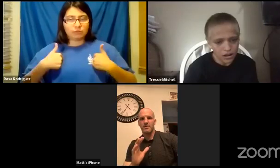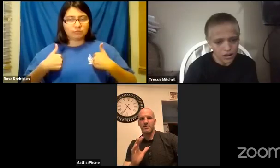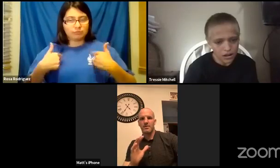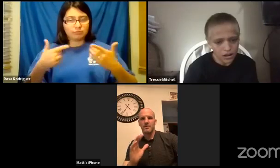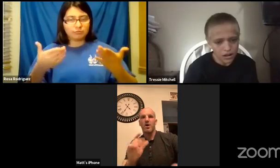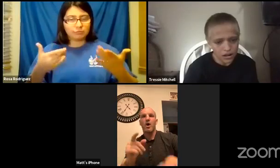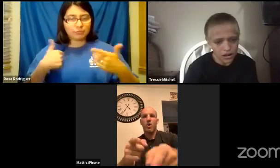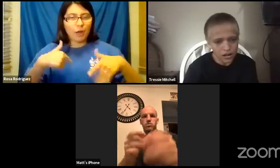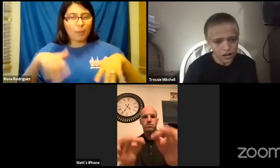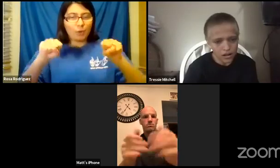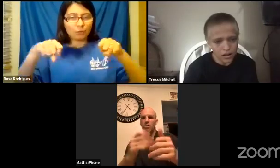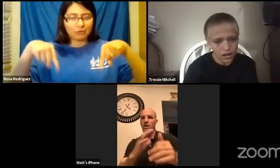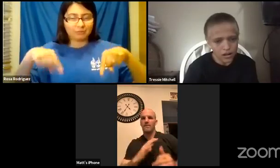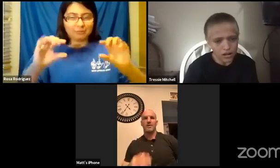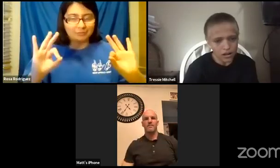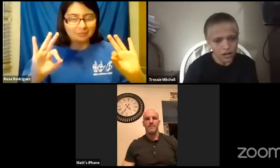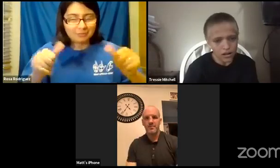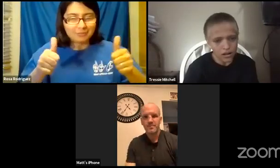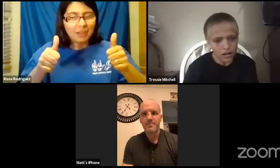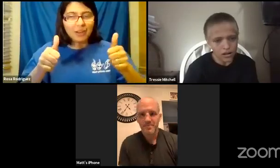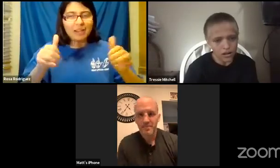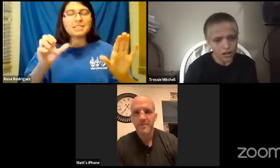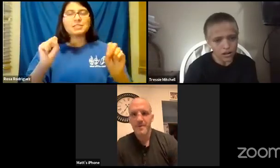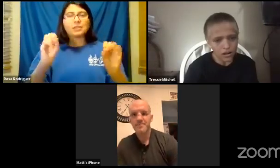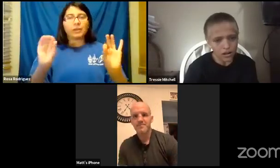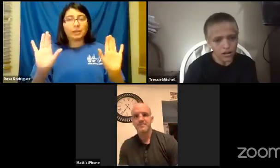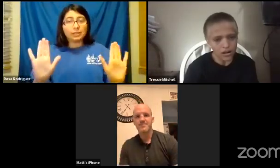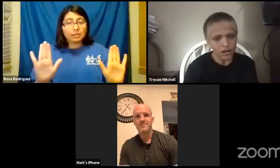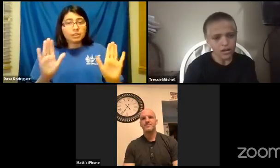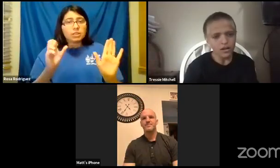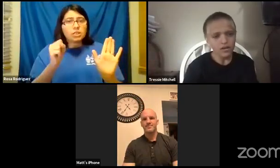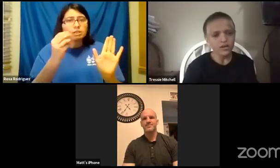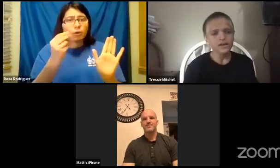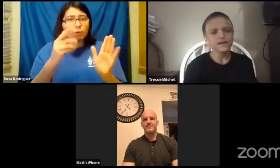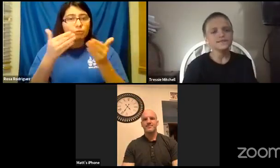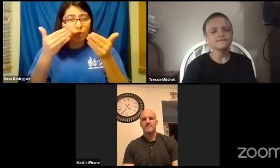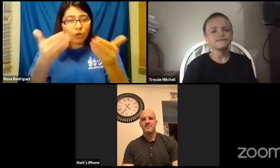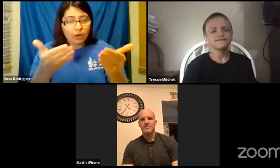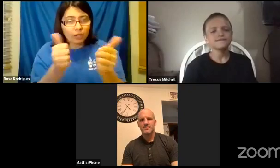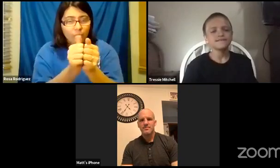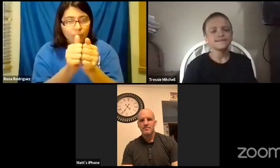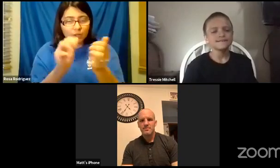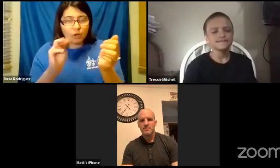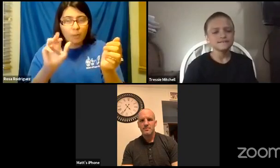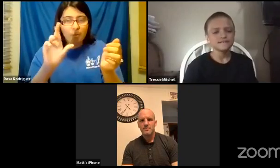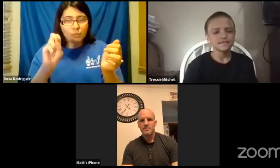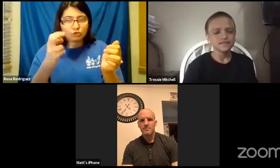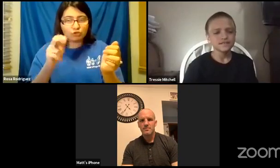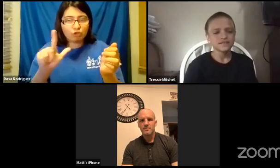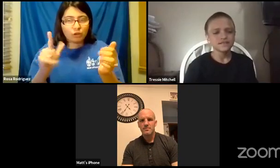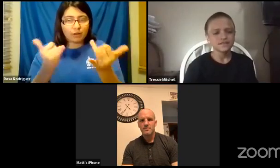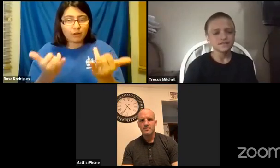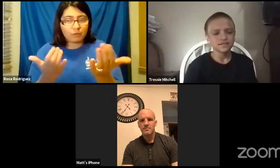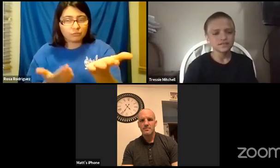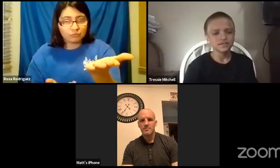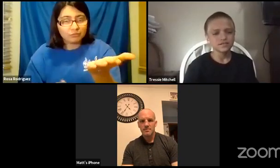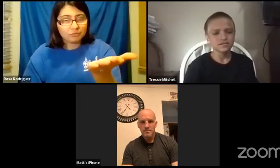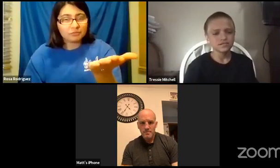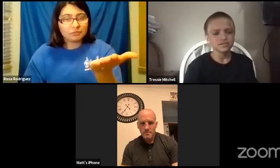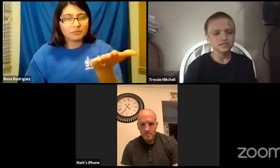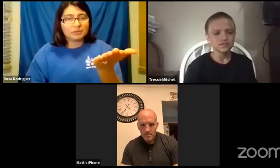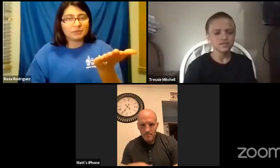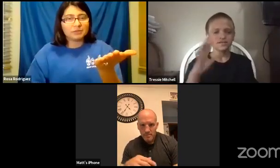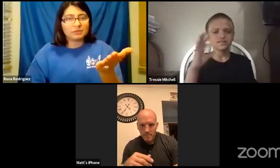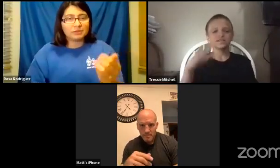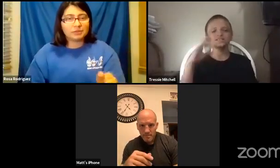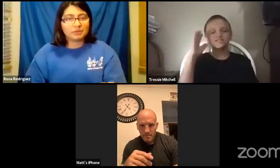Well, Rosa is behind the scenes today. I am going to be taking her place as the host.